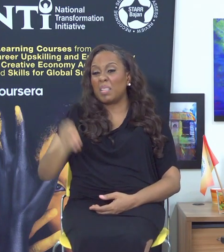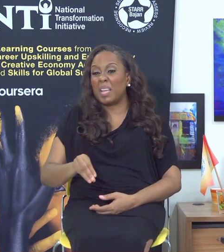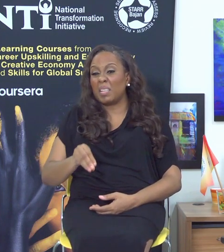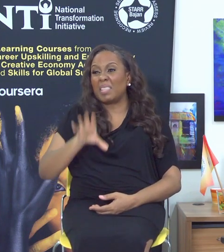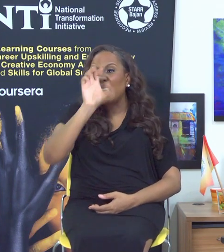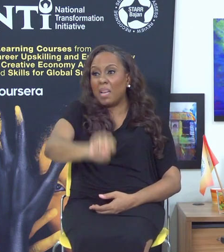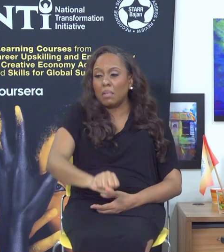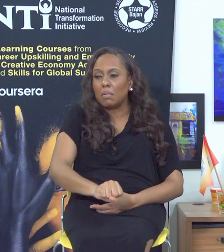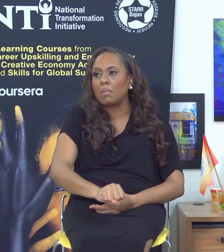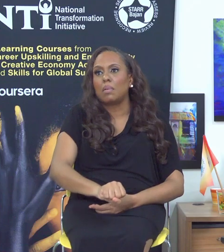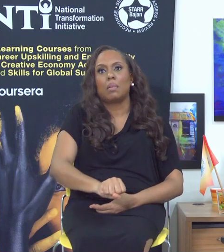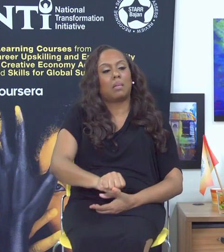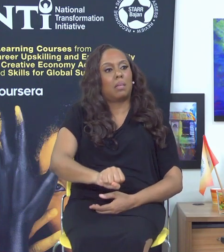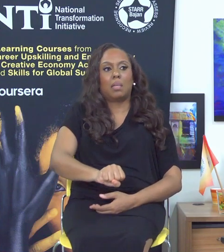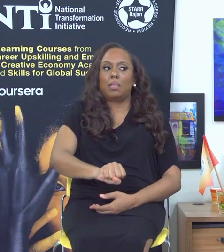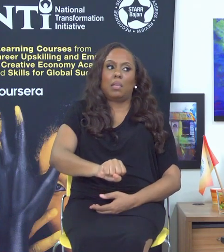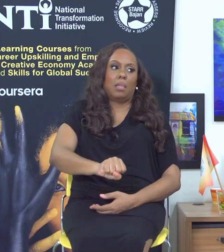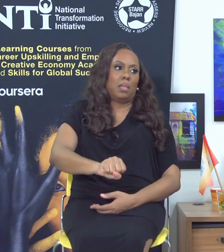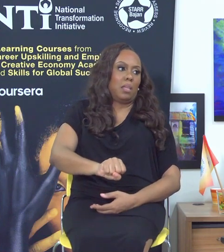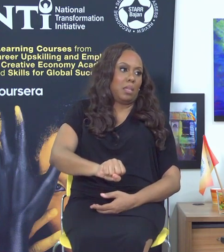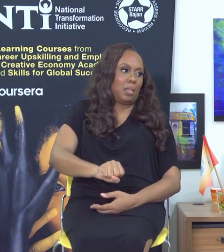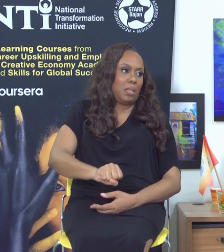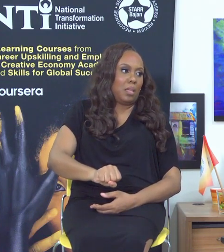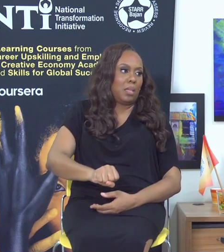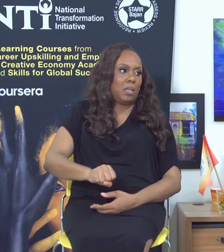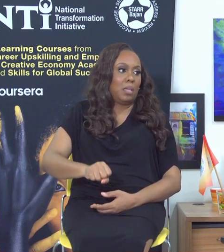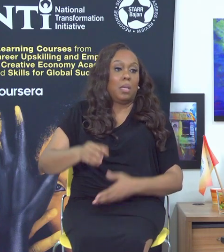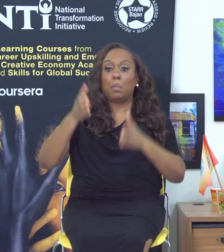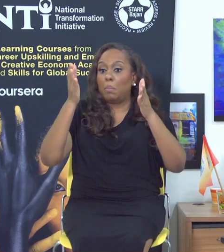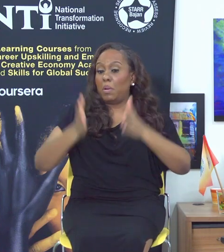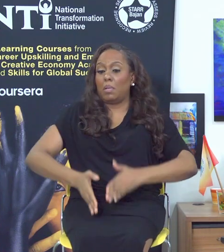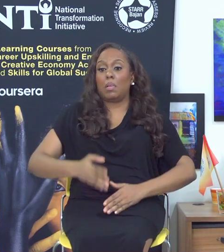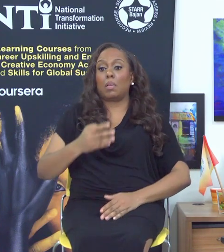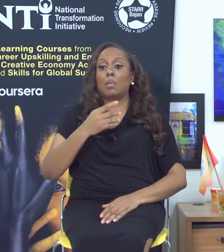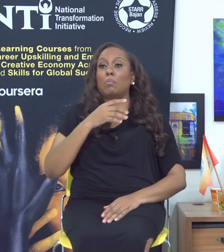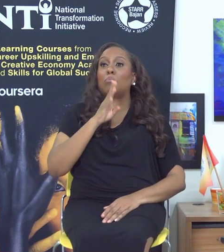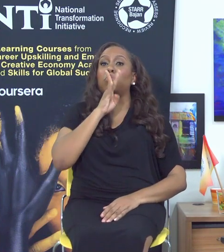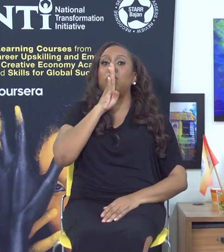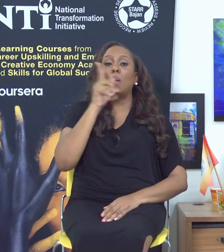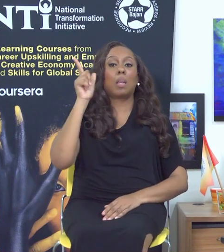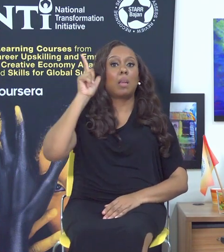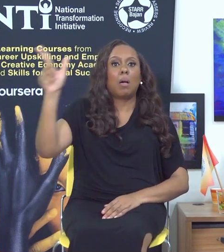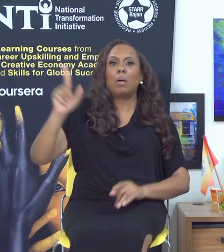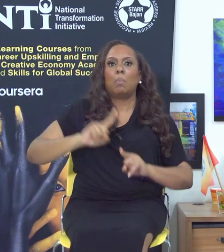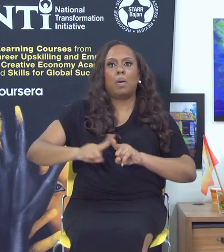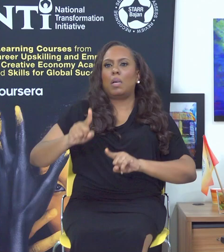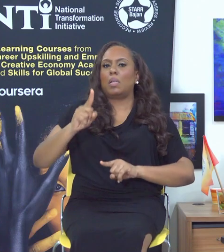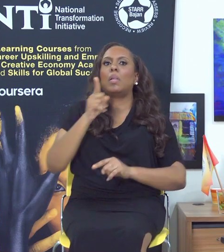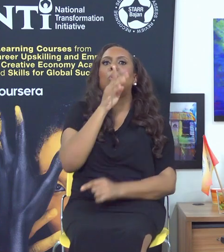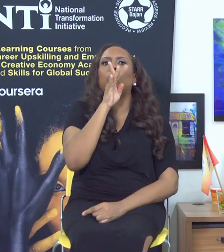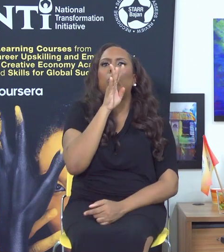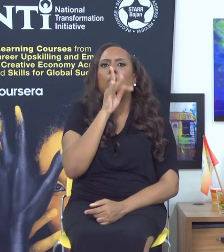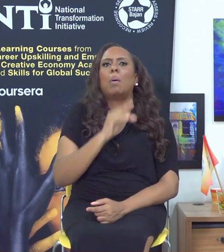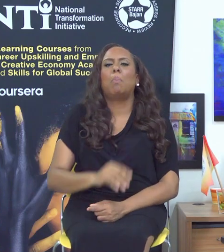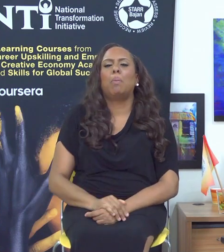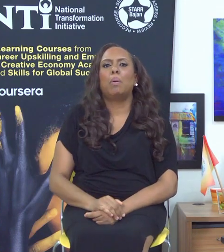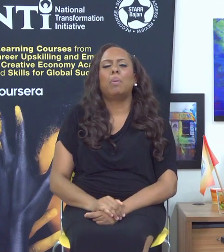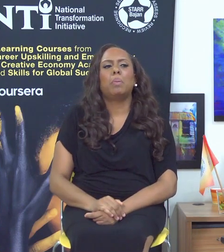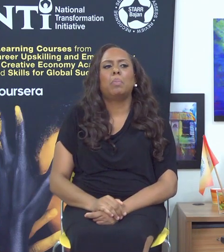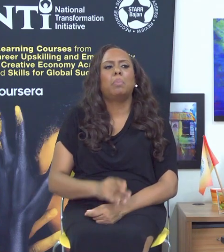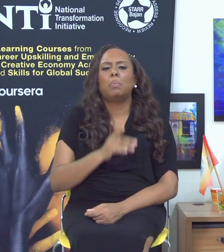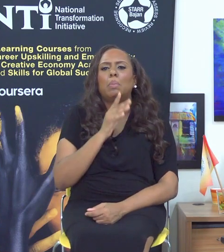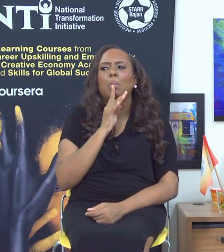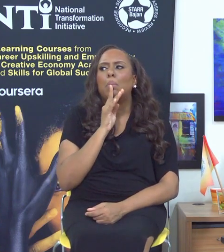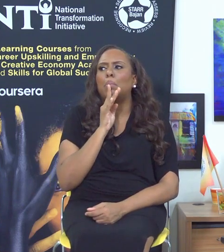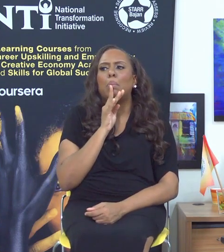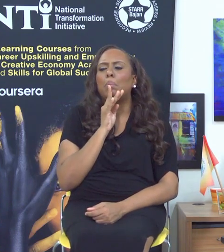So the challenge is not the volume. The person can talk loud, but it's the clarity what's being said for me to